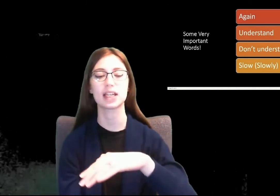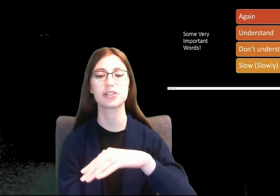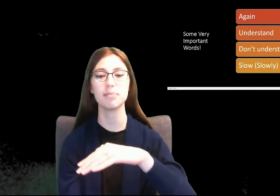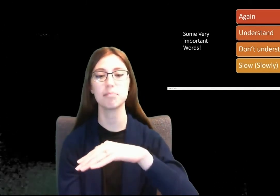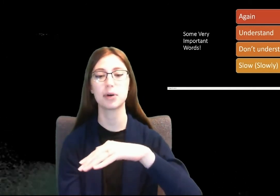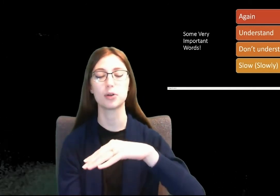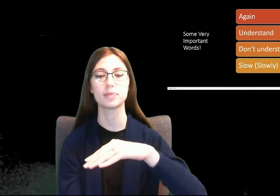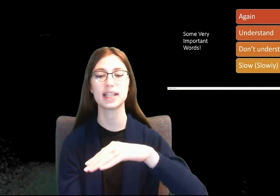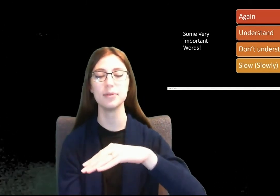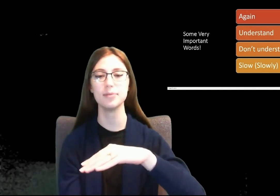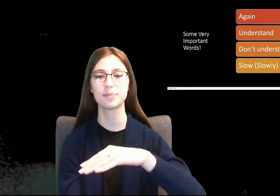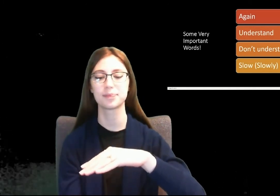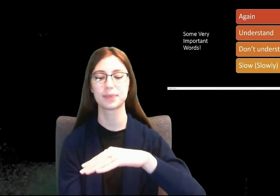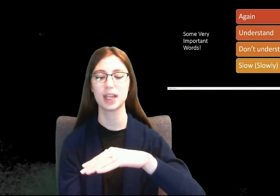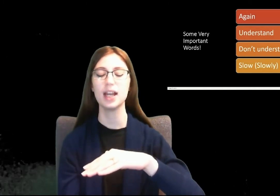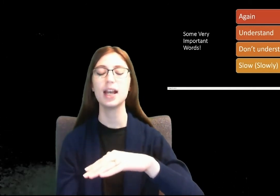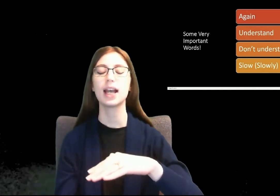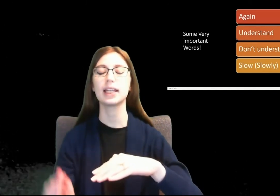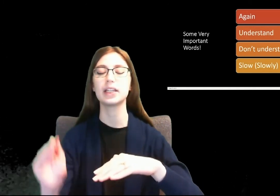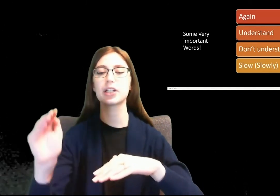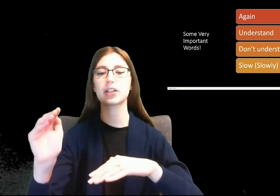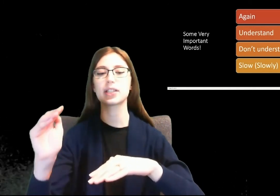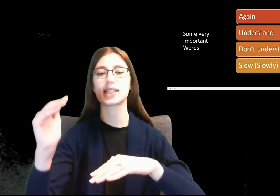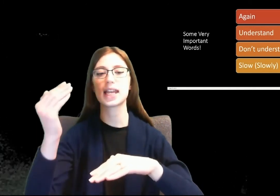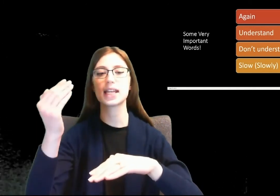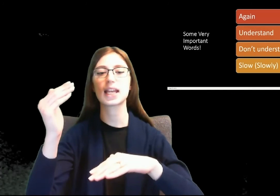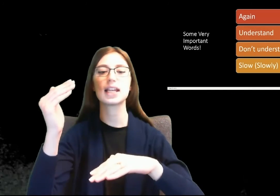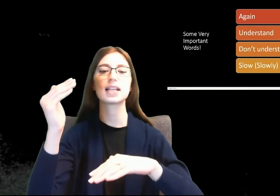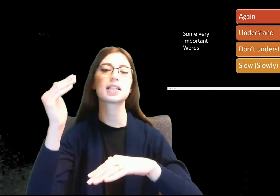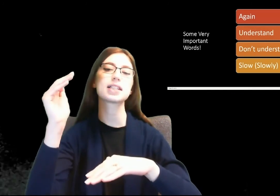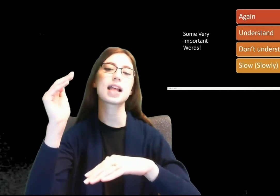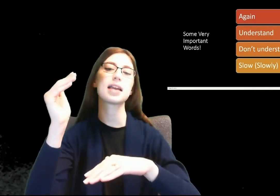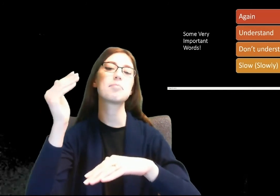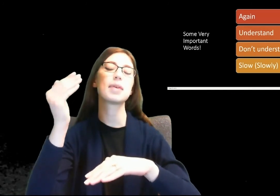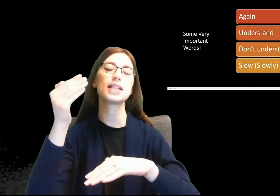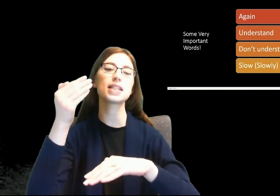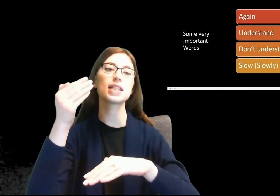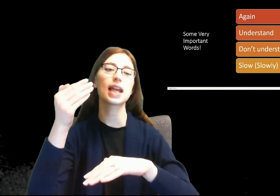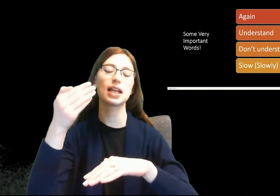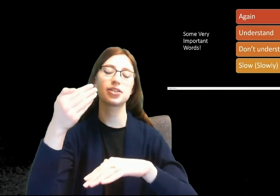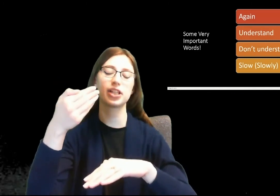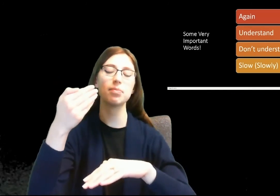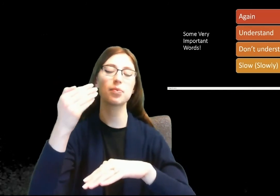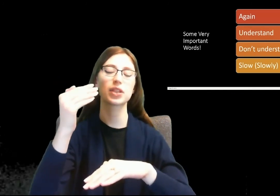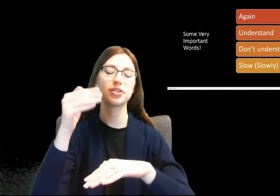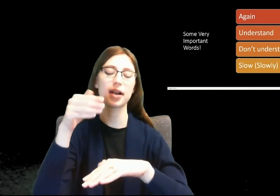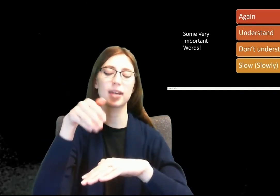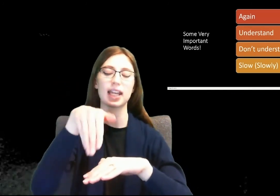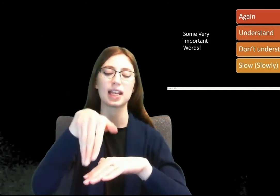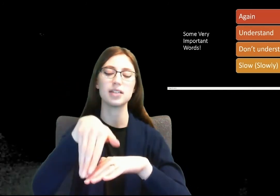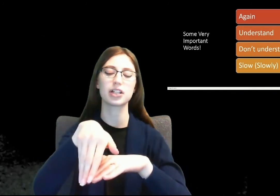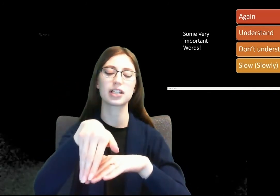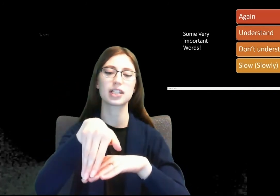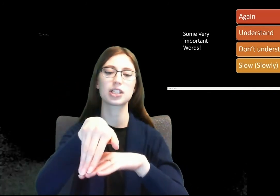handshake, palm down. And then you're going to take a slight bent handshake with your dominant hand. You're going to